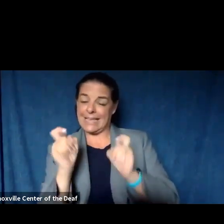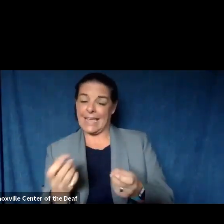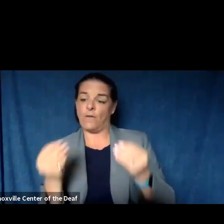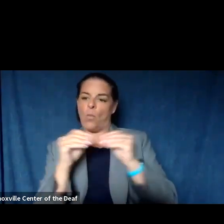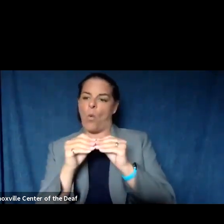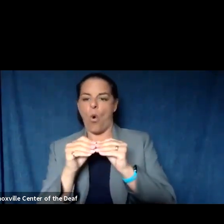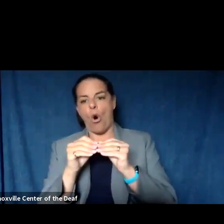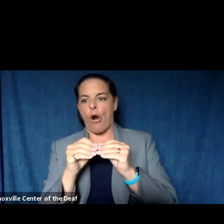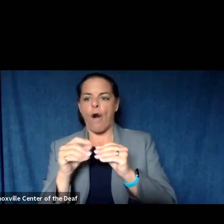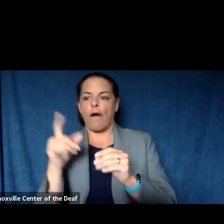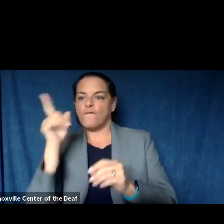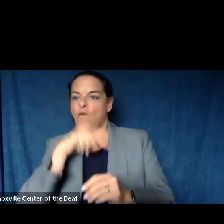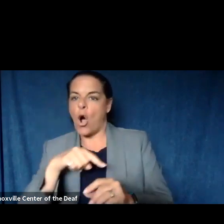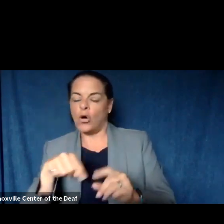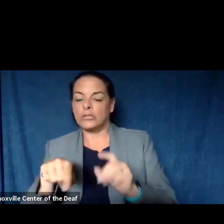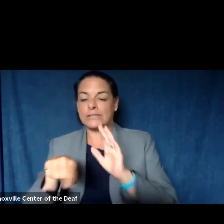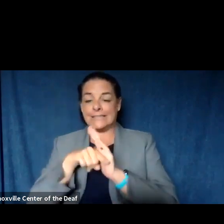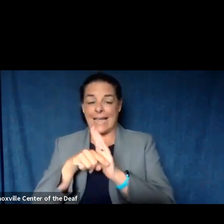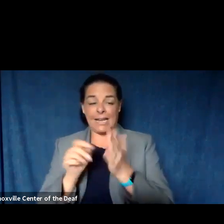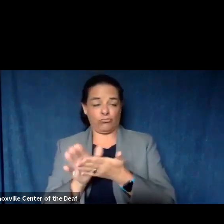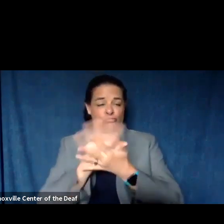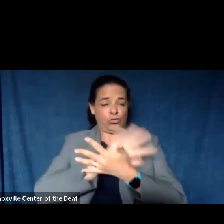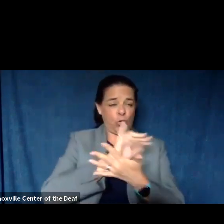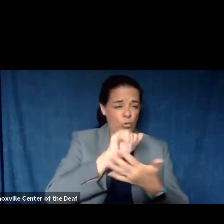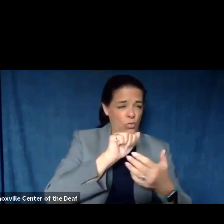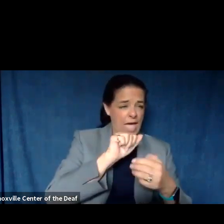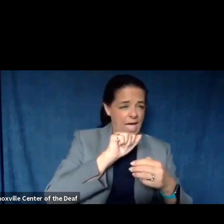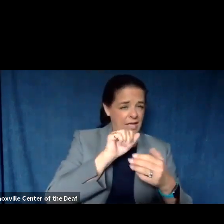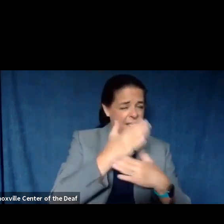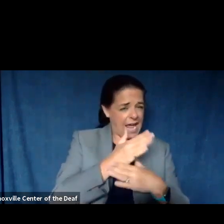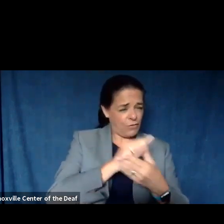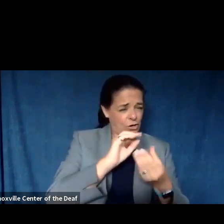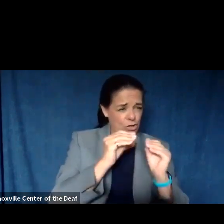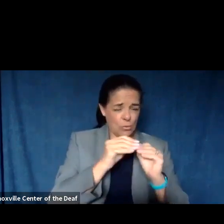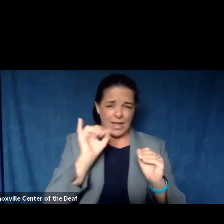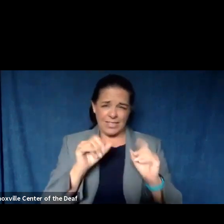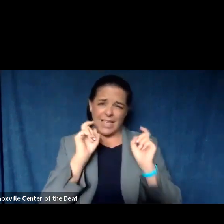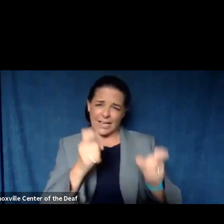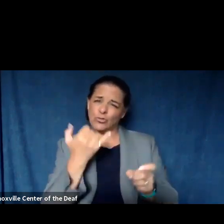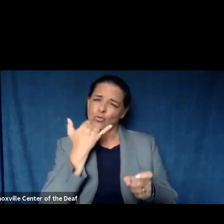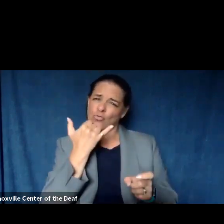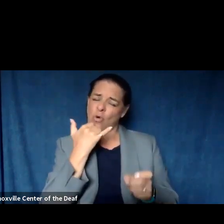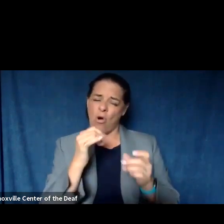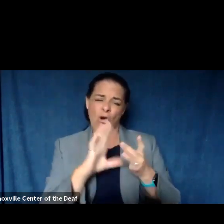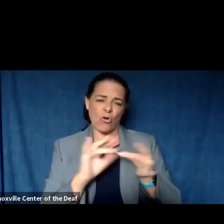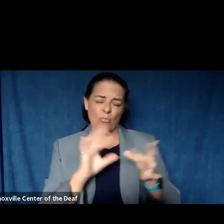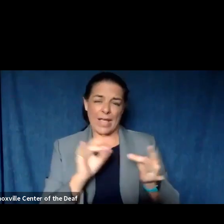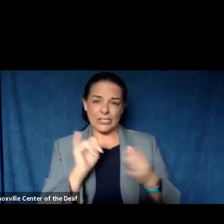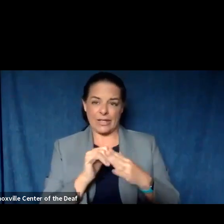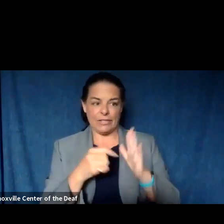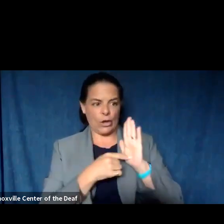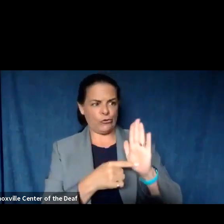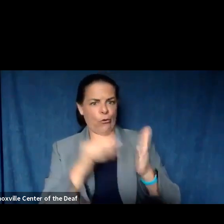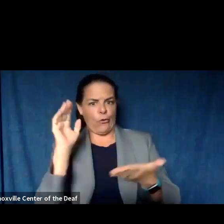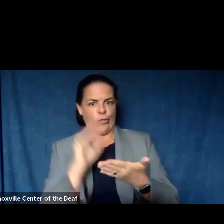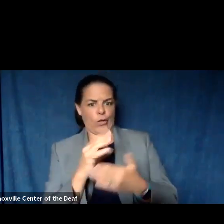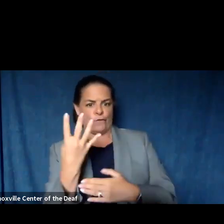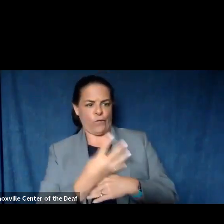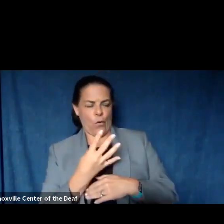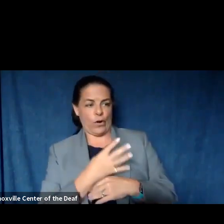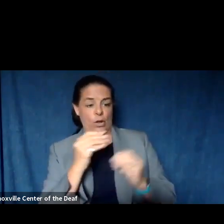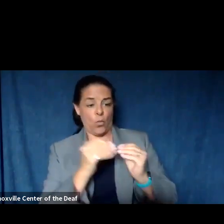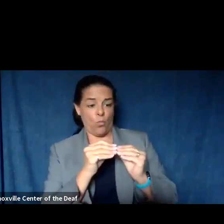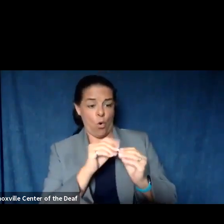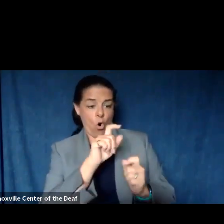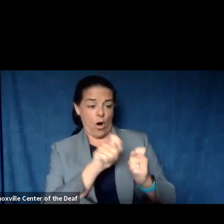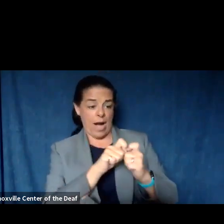the KCHD average? Does it not send the wrong message for the benchmark to be listed as less than 4 days when more accurate tests sometimes take